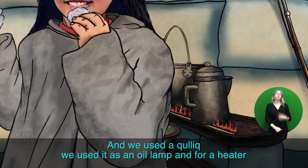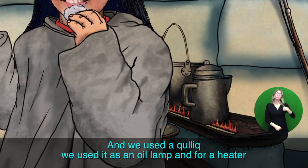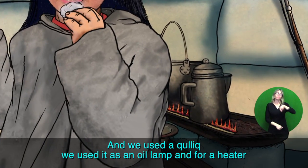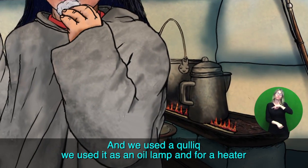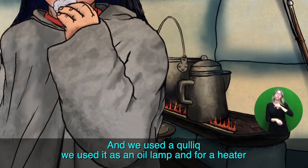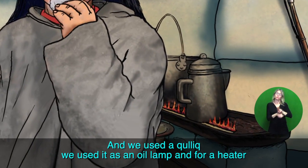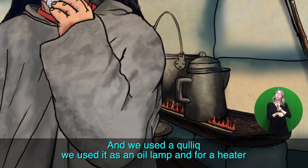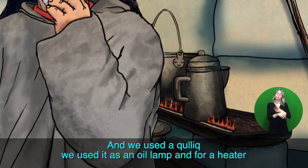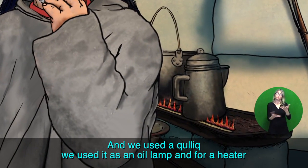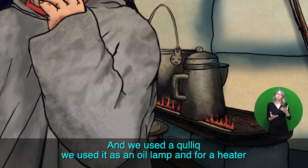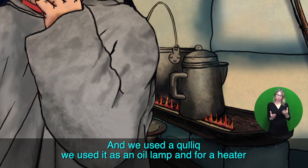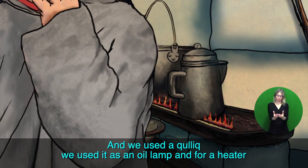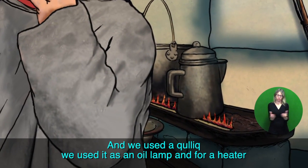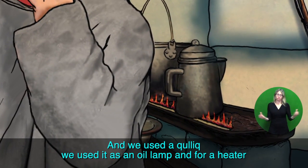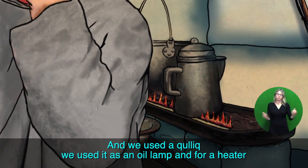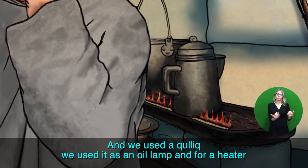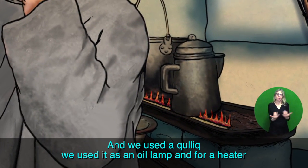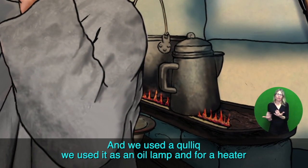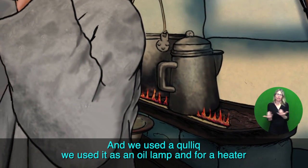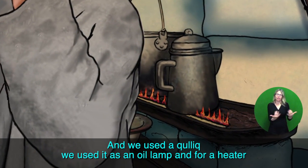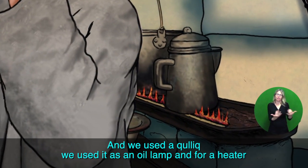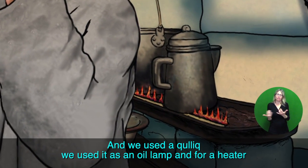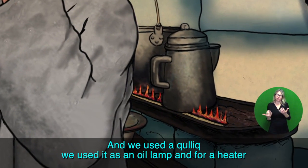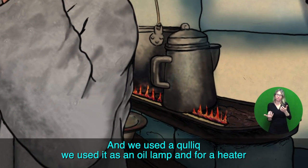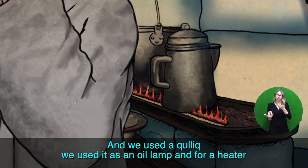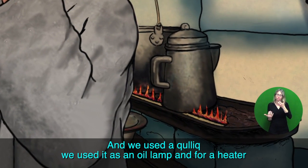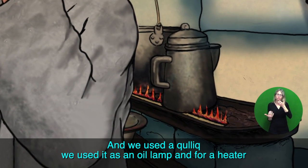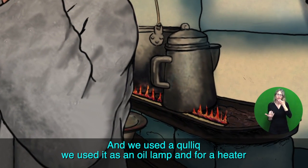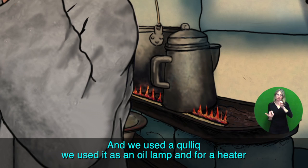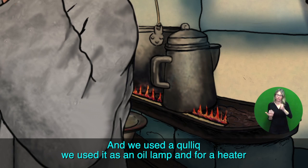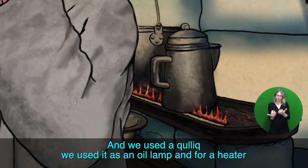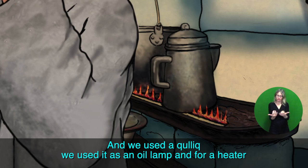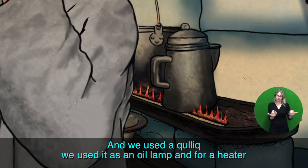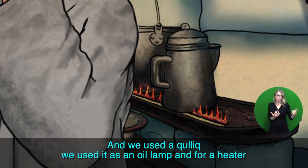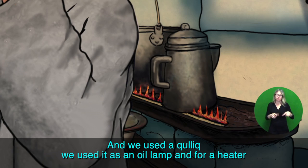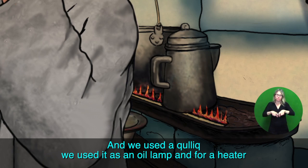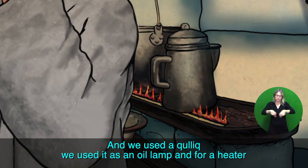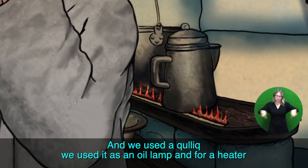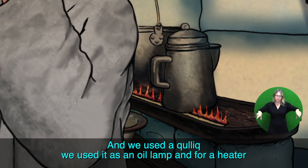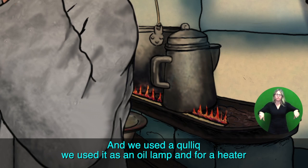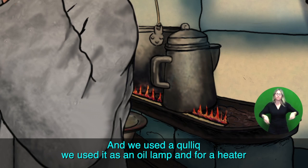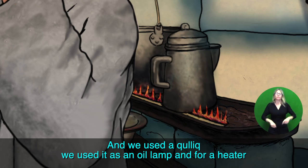and we use kulik, oil lamp. Oh, like whale oil? Or,